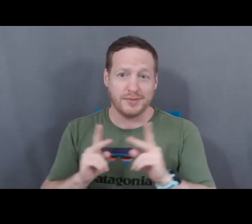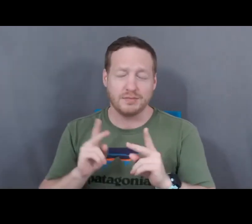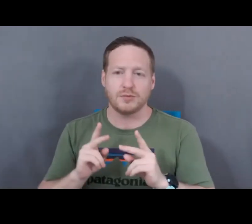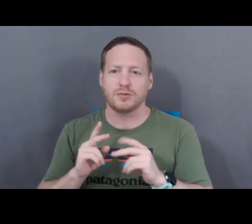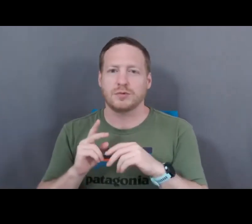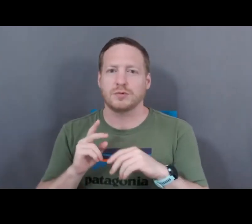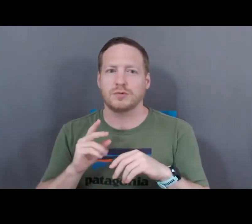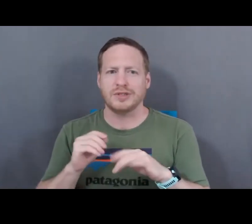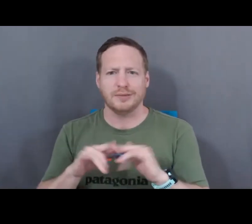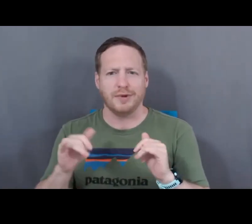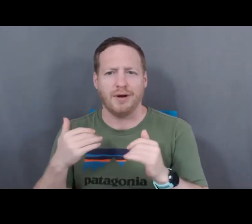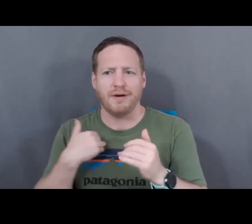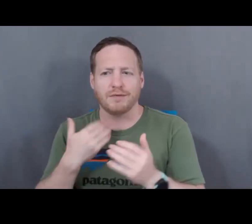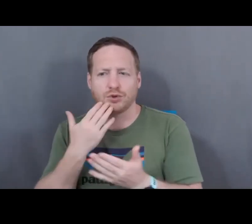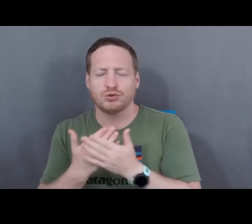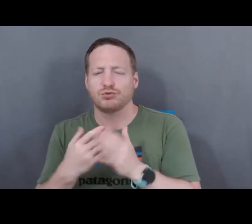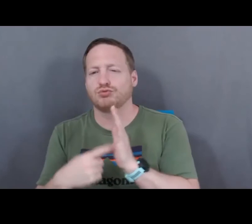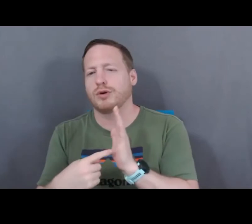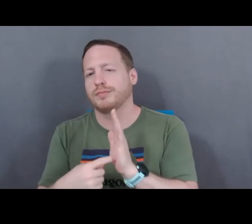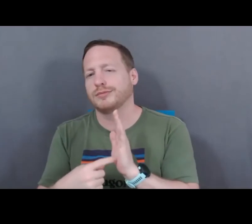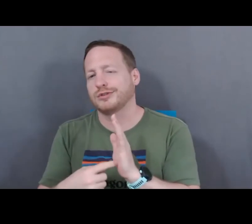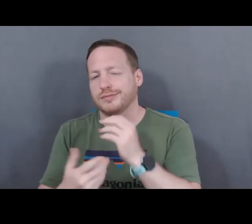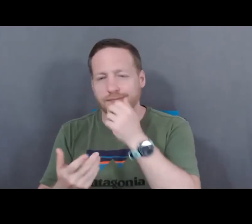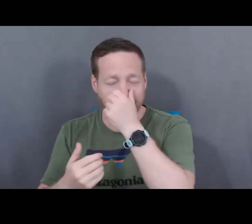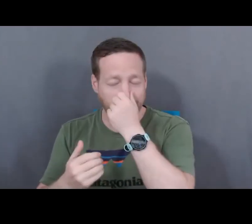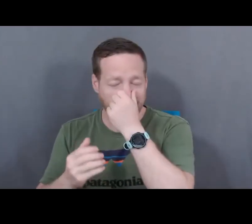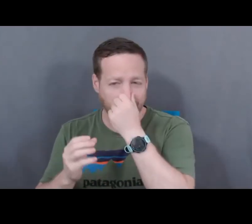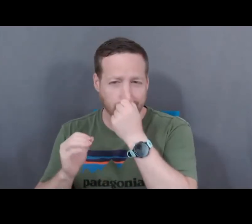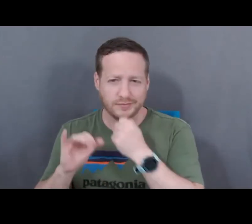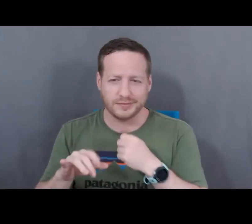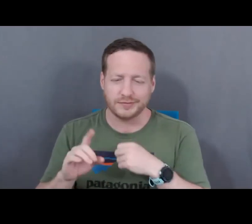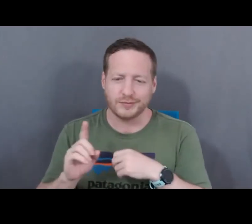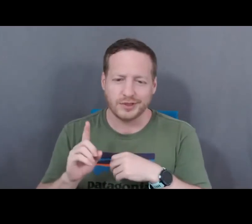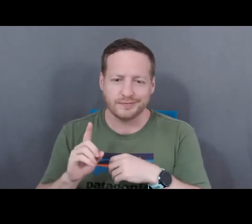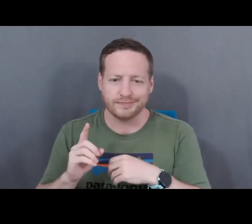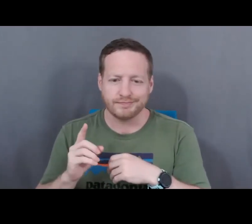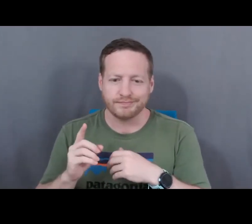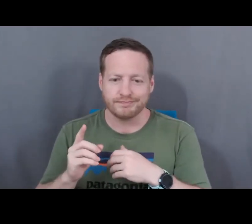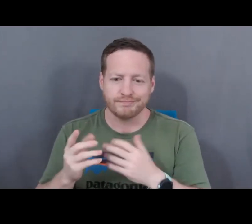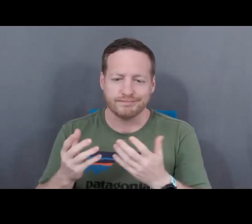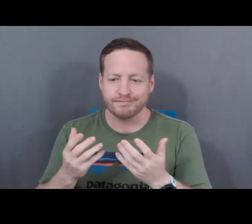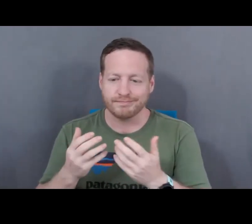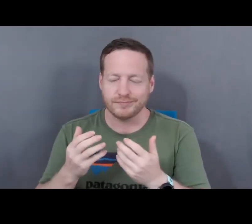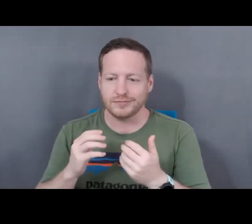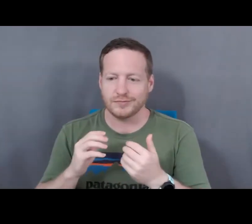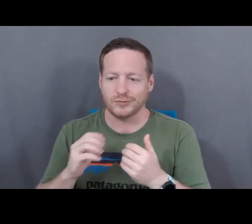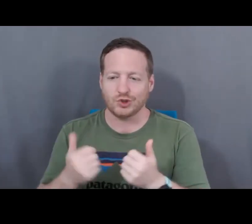know, so that they can move forward into leadership. I think that we need more representation.